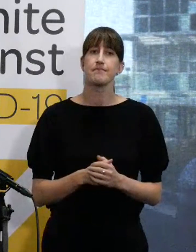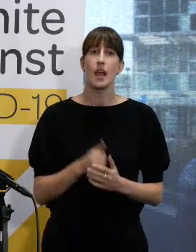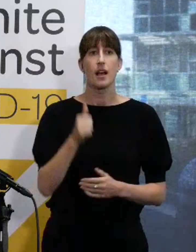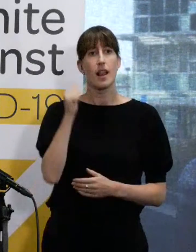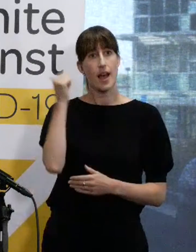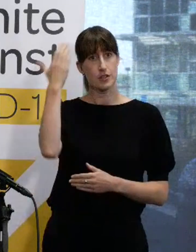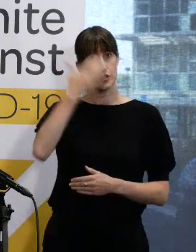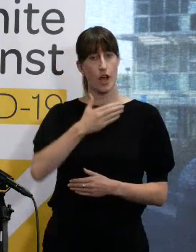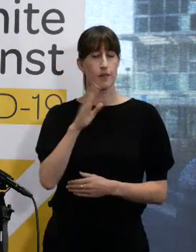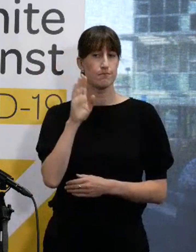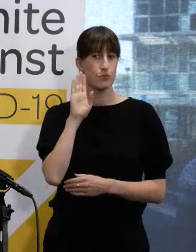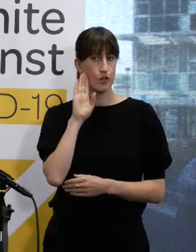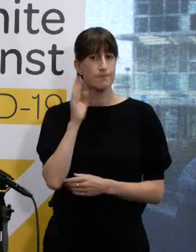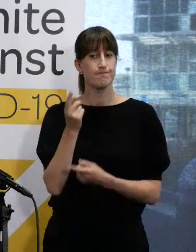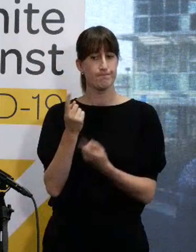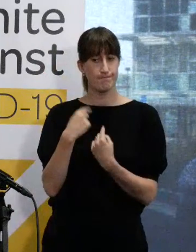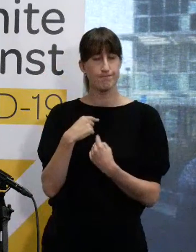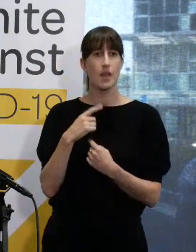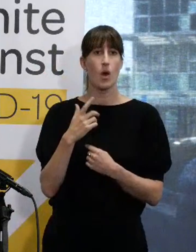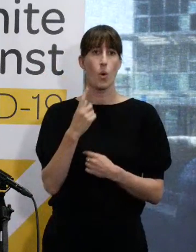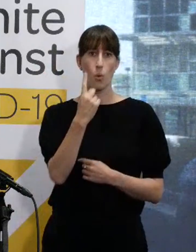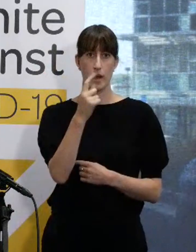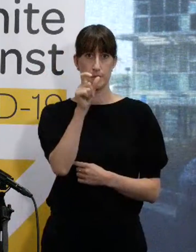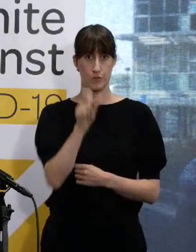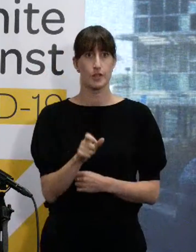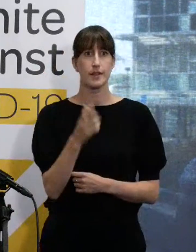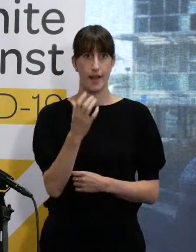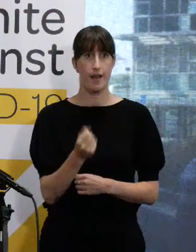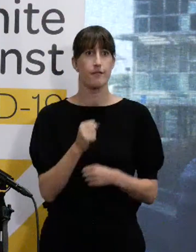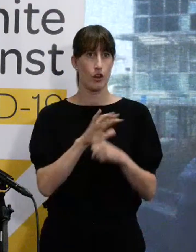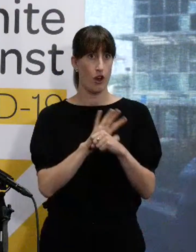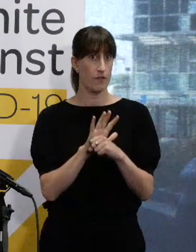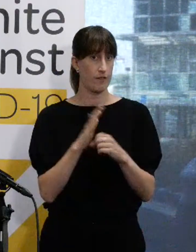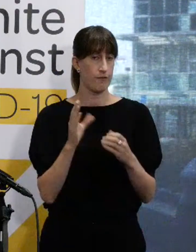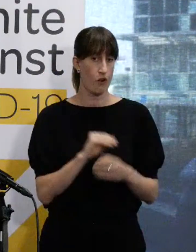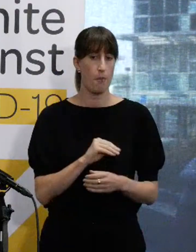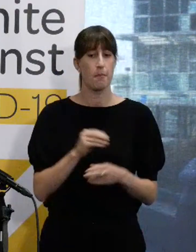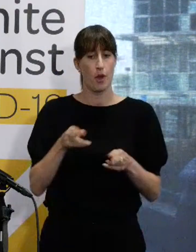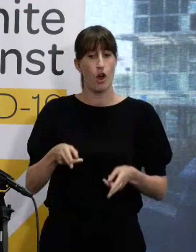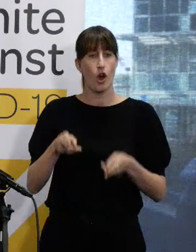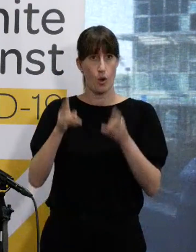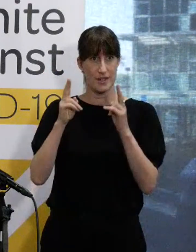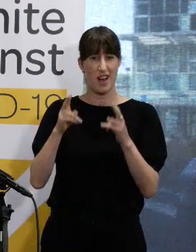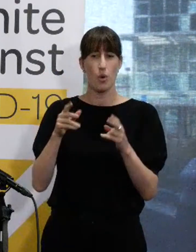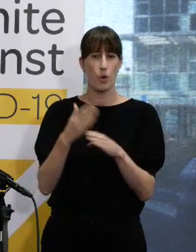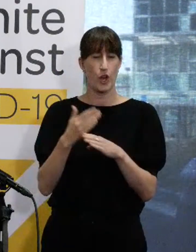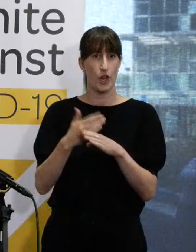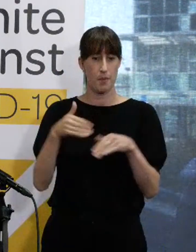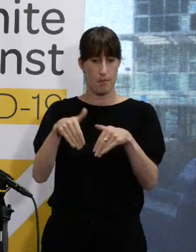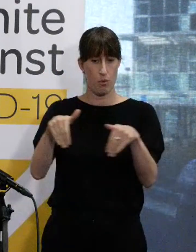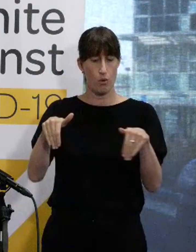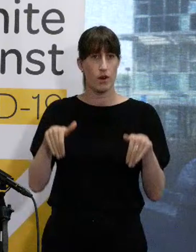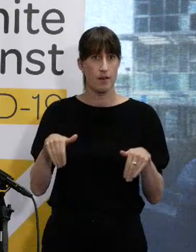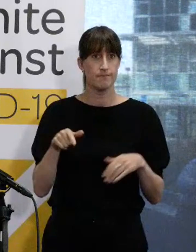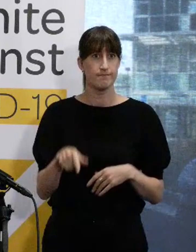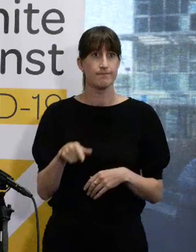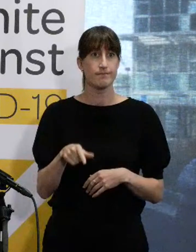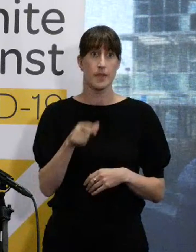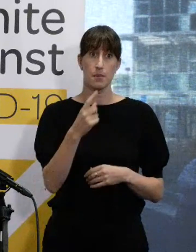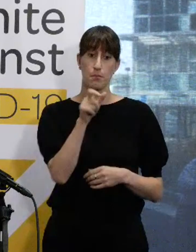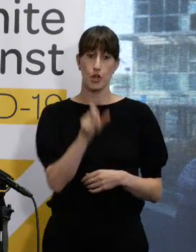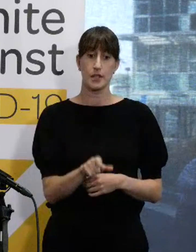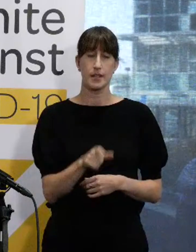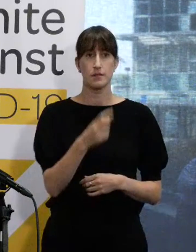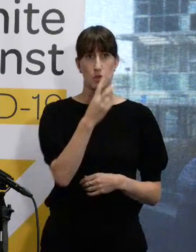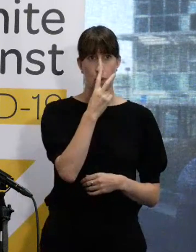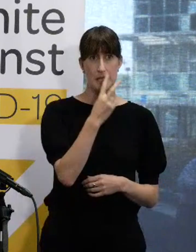new border-related positive COVID-19 case. This new case is a 24-year-old worker at the Grand Millennium